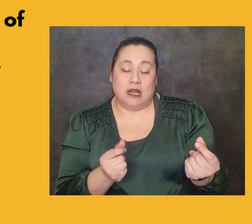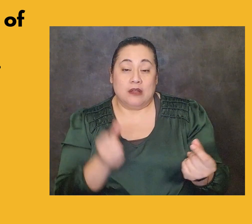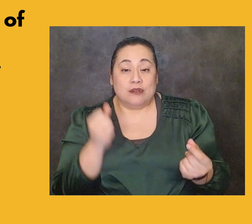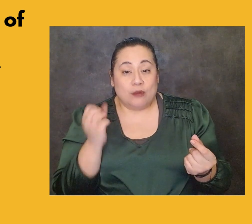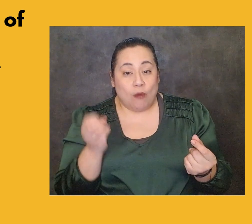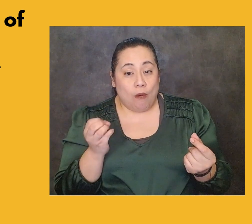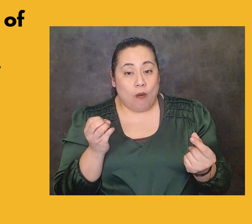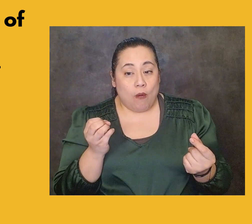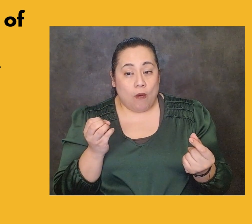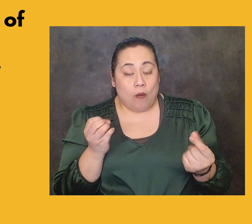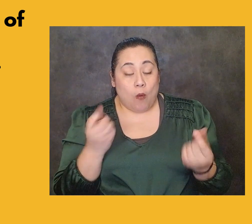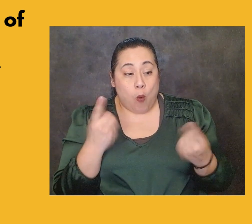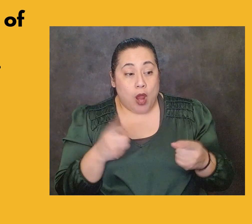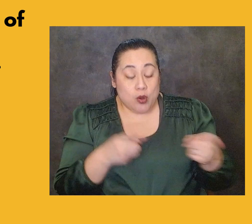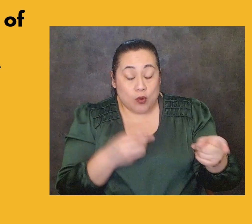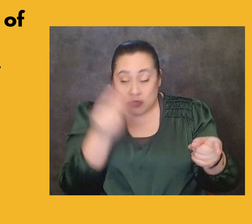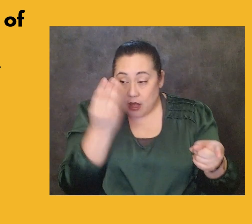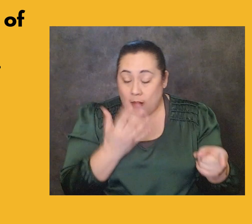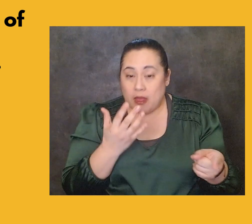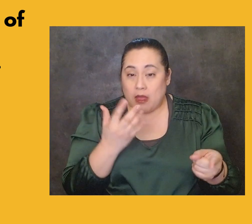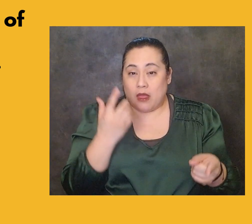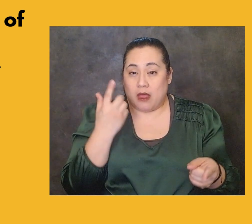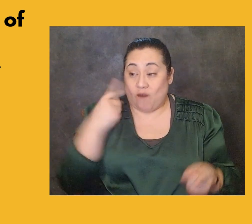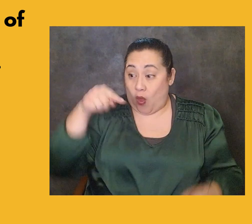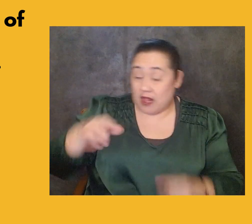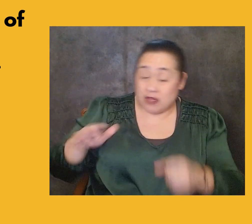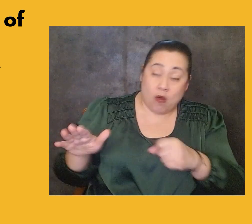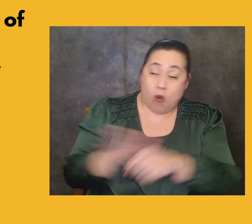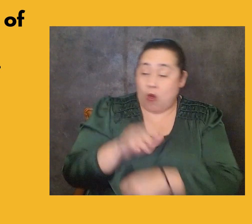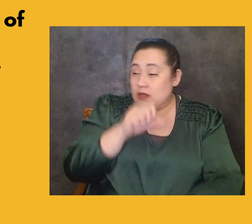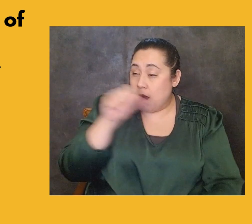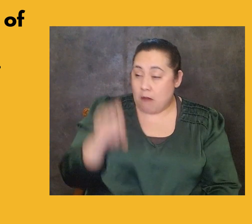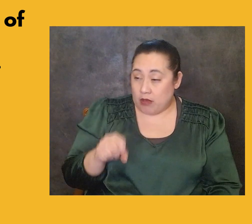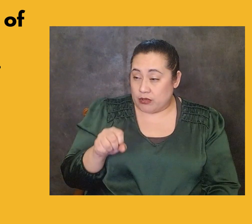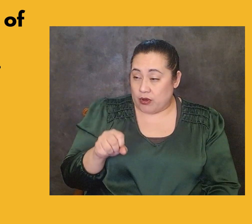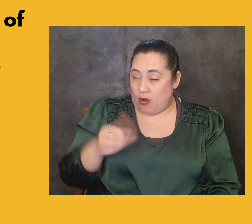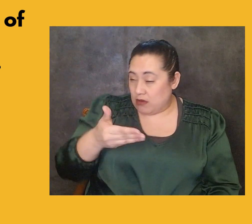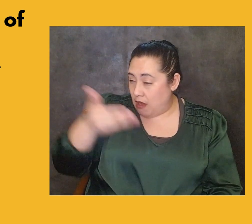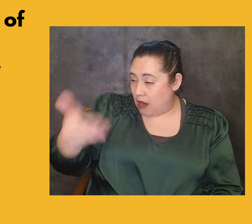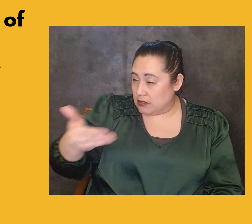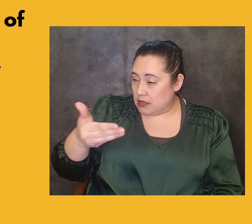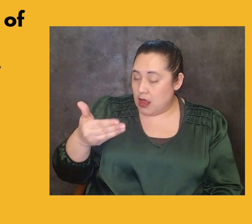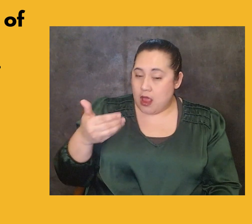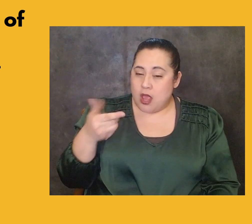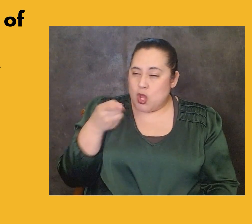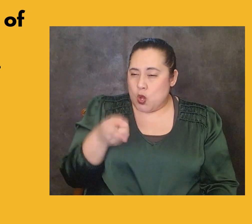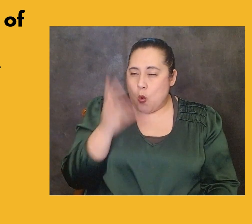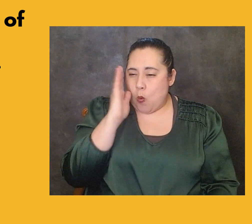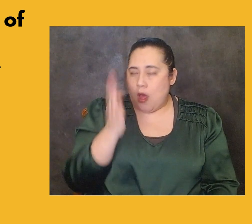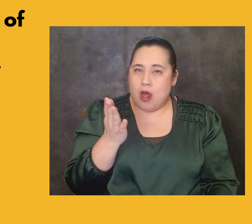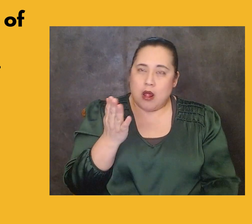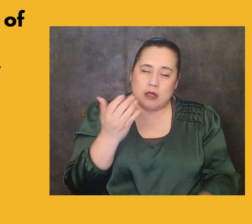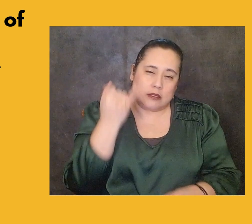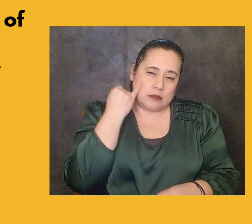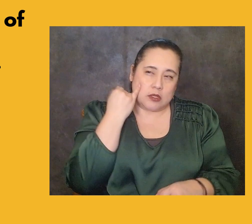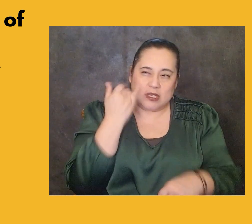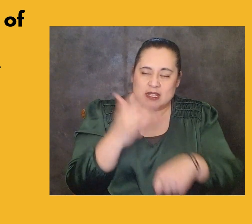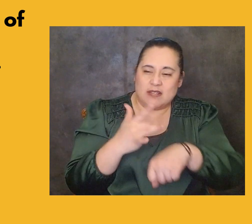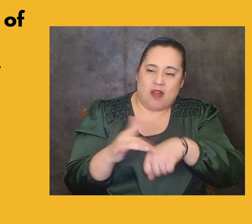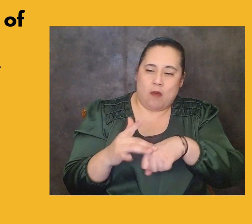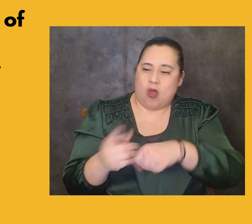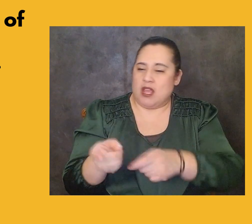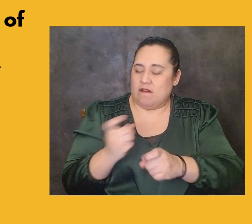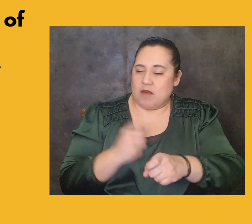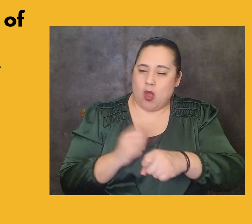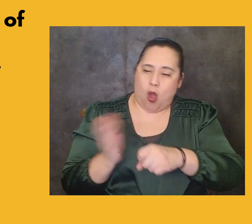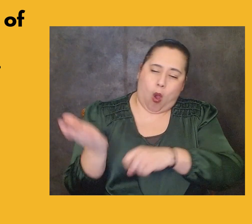So when you tell me for this whole semester or the one that's coming, for example, let's say you give me the